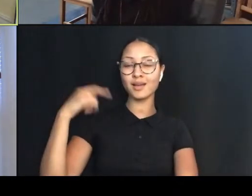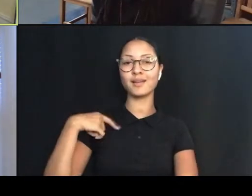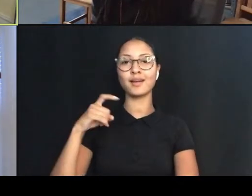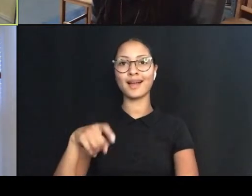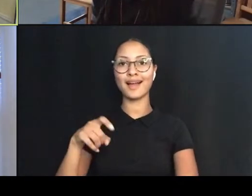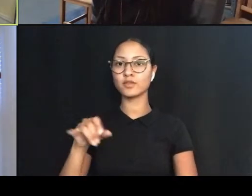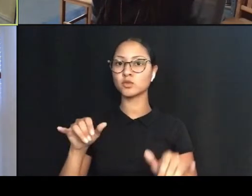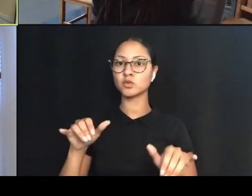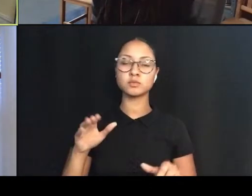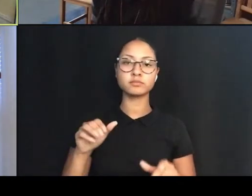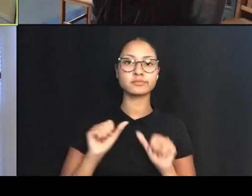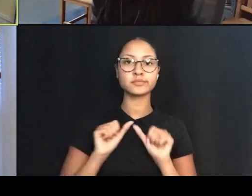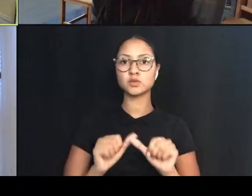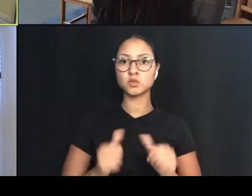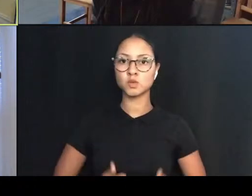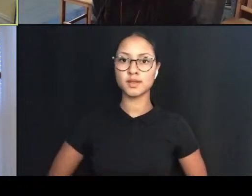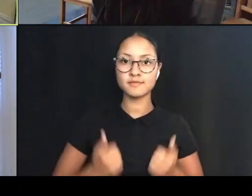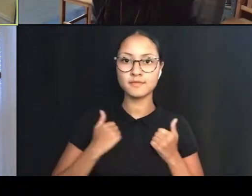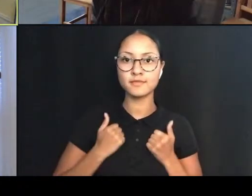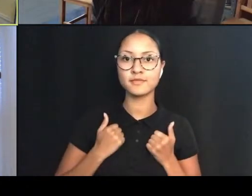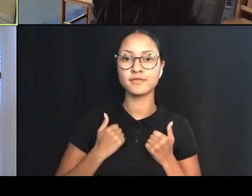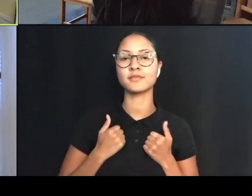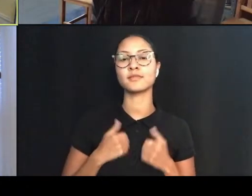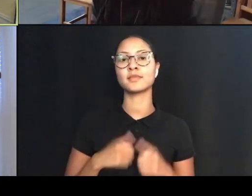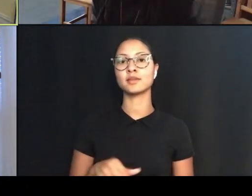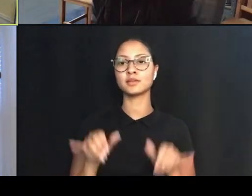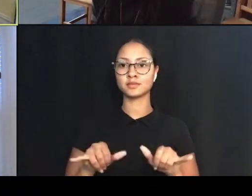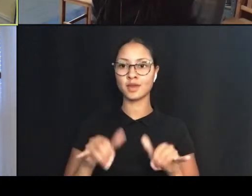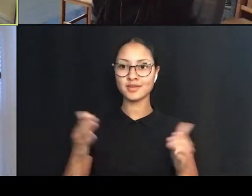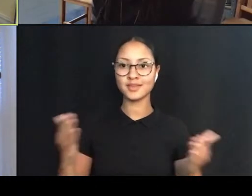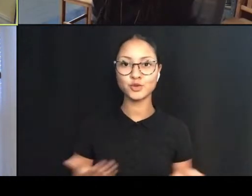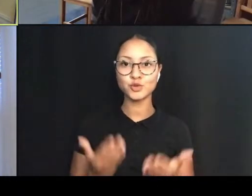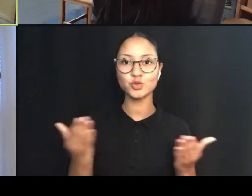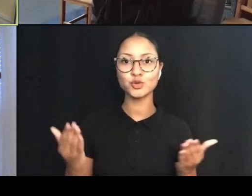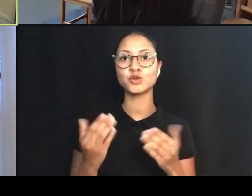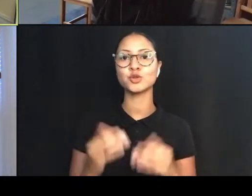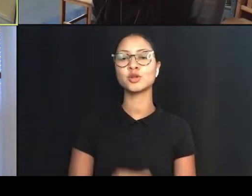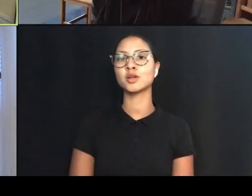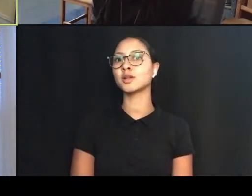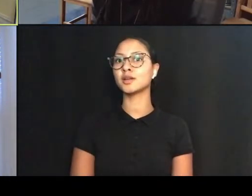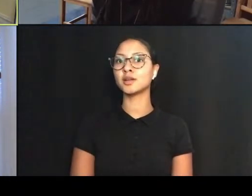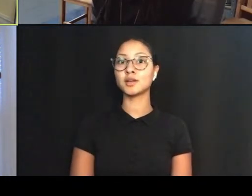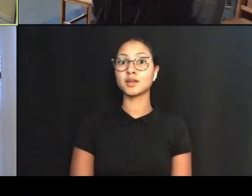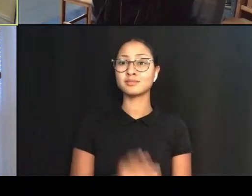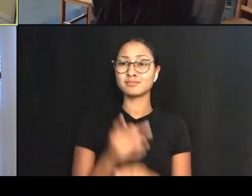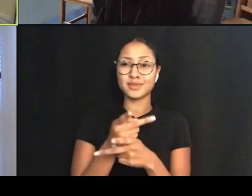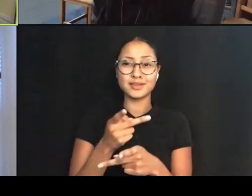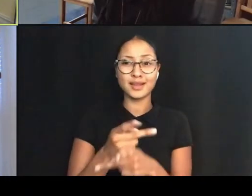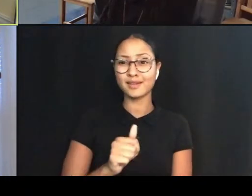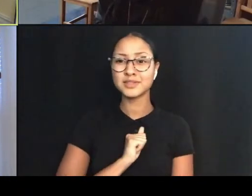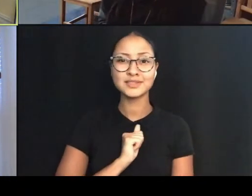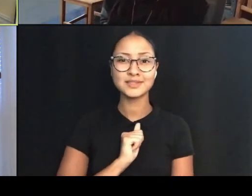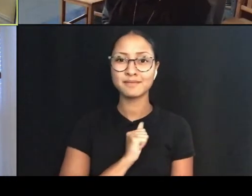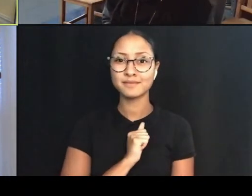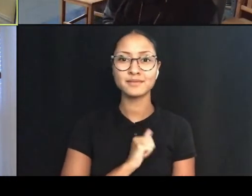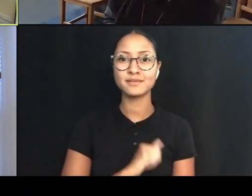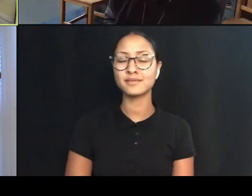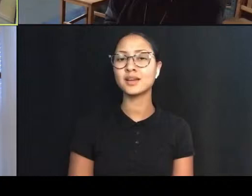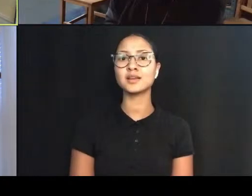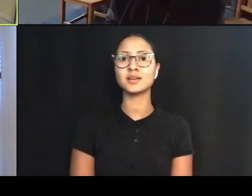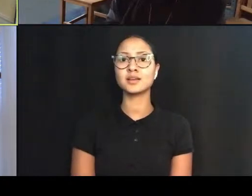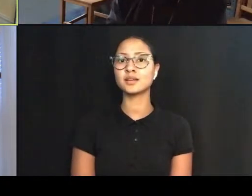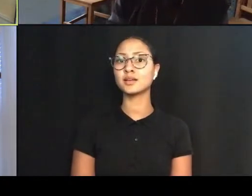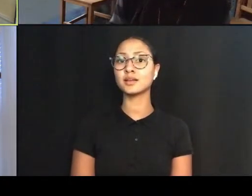here because I could not be here, right? And close, right? Not be here. So my thing